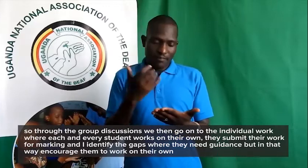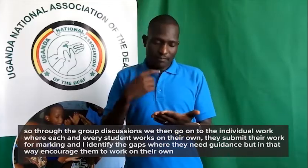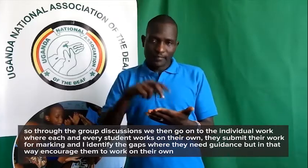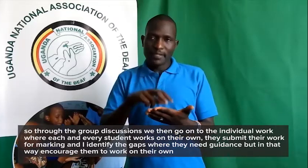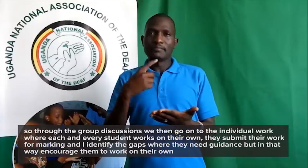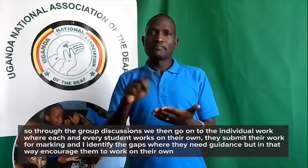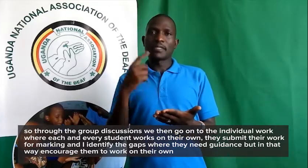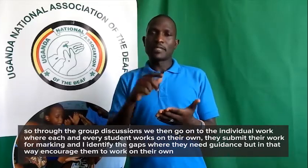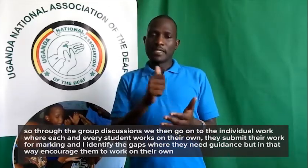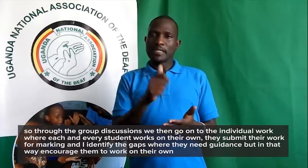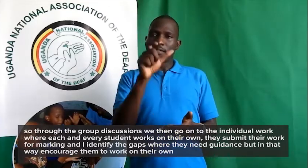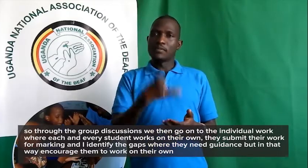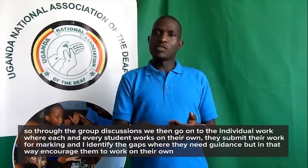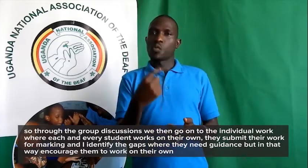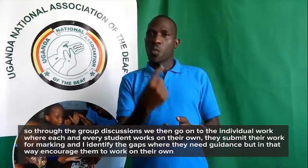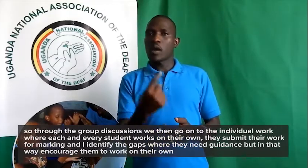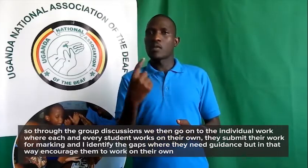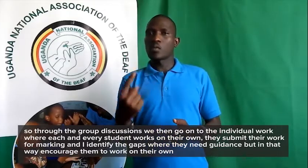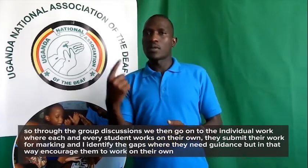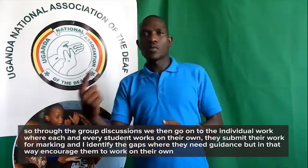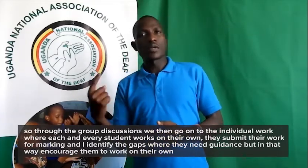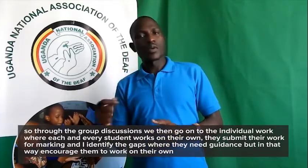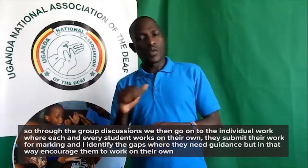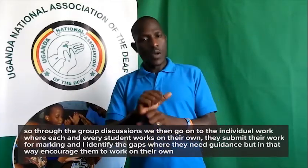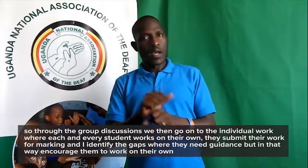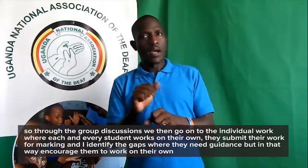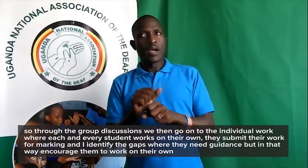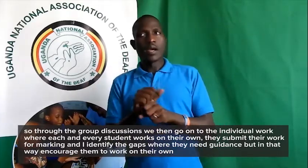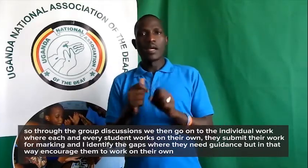guidance. But in that, we encourage them to work on their own.